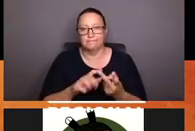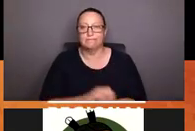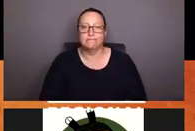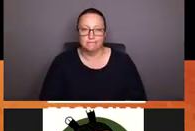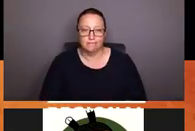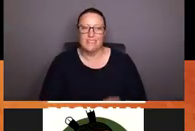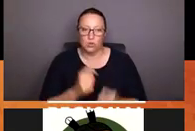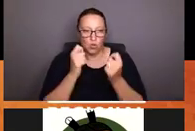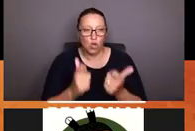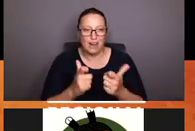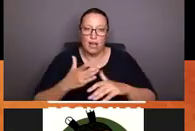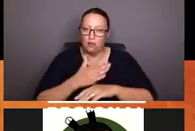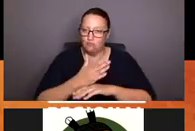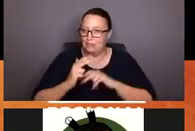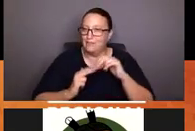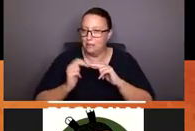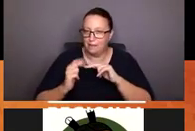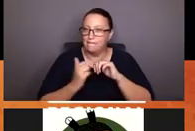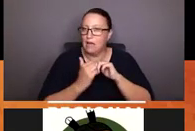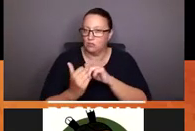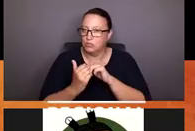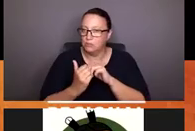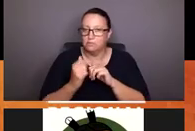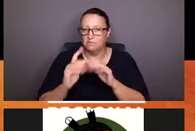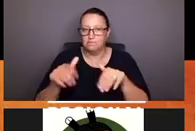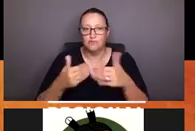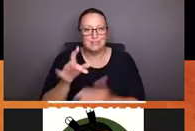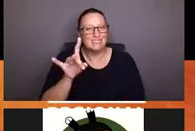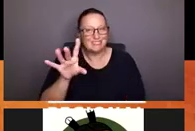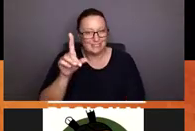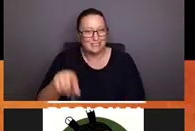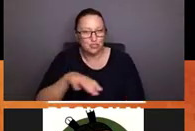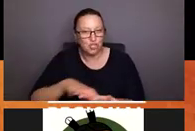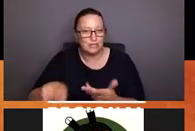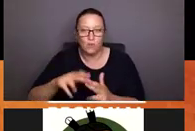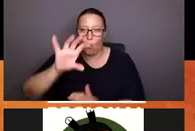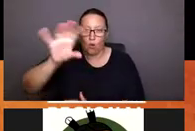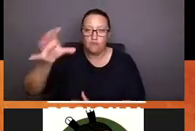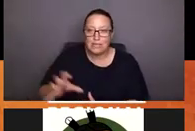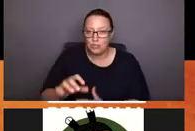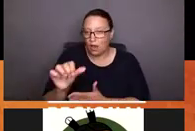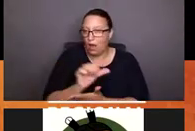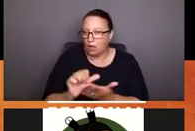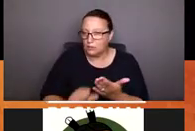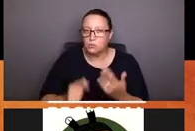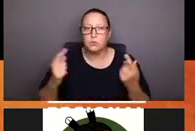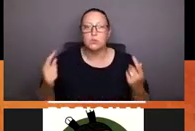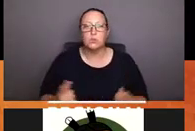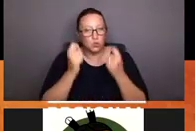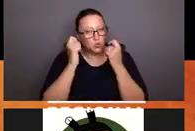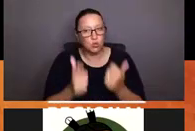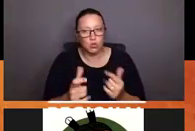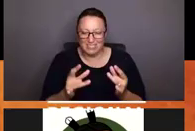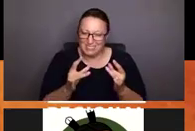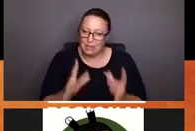The Early Career Development Fellowship provides $10,000 to regional artists and arts workers who are in the early stages